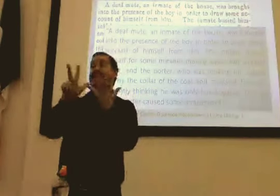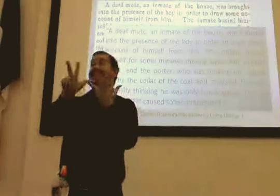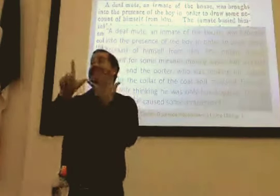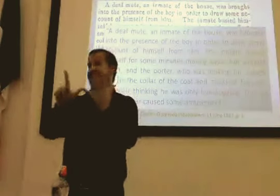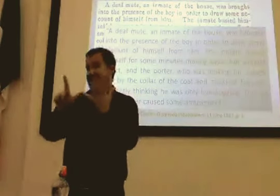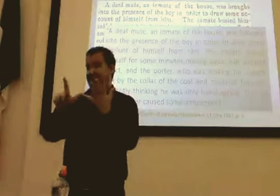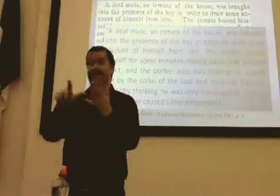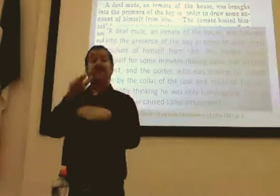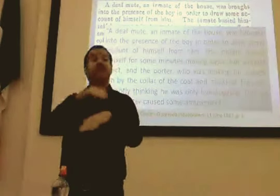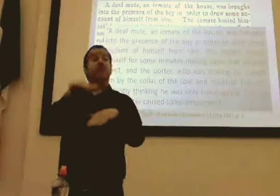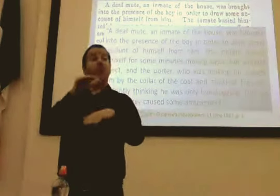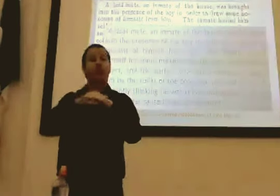And then 1887,